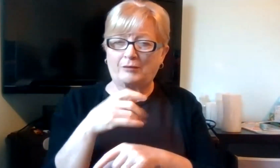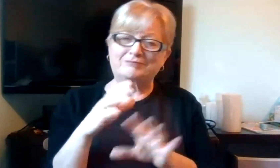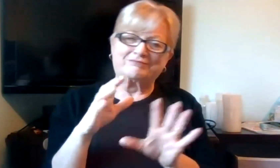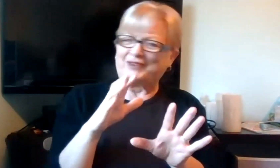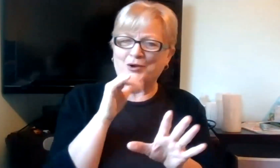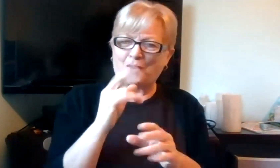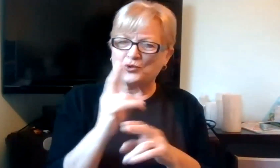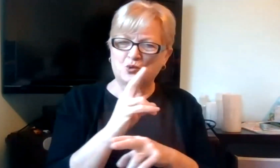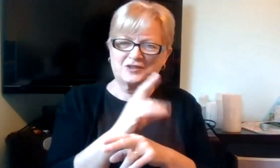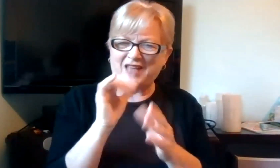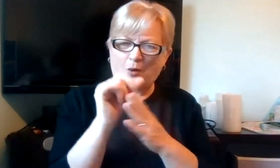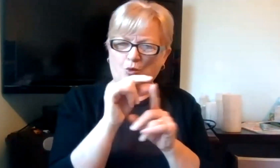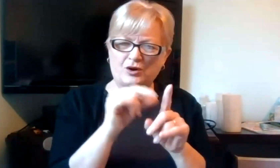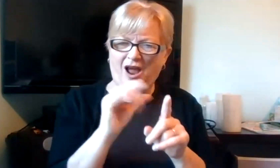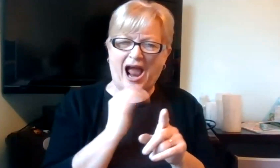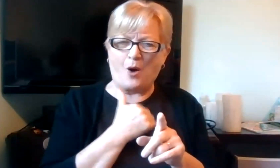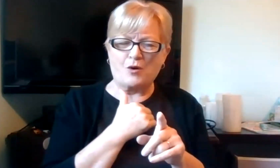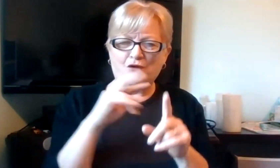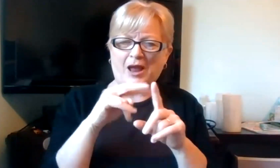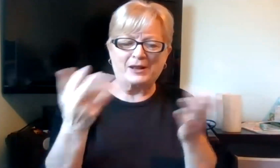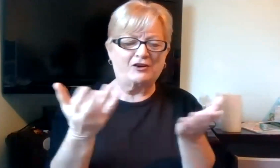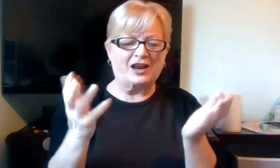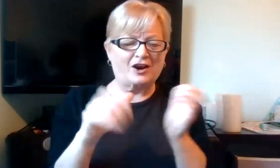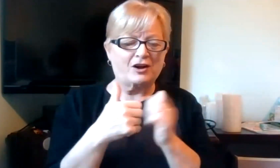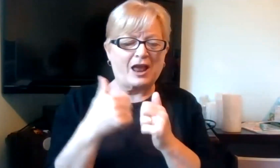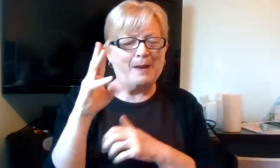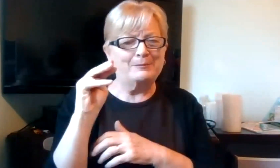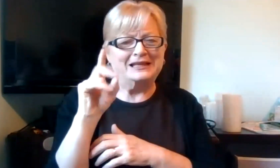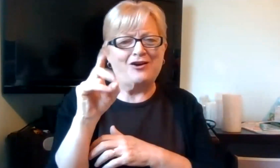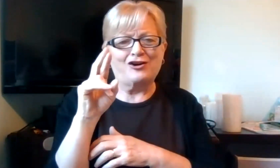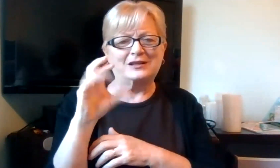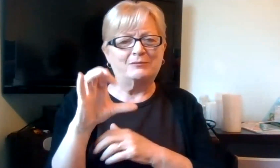use in our vocabulary at MDRC. So